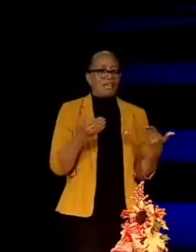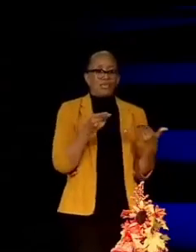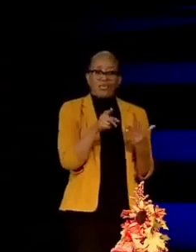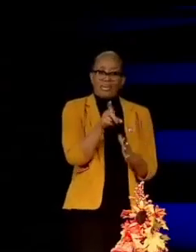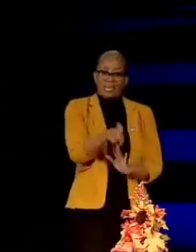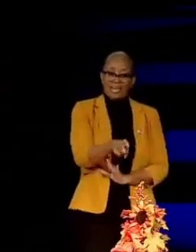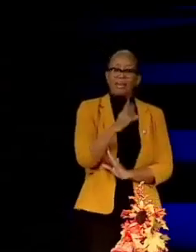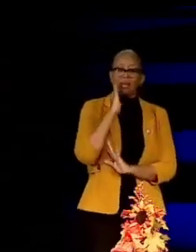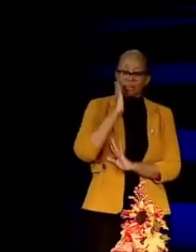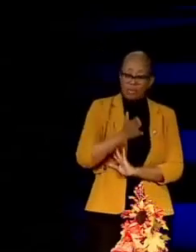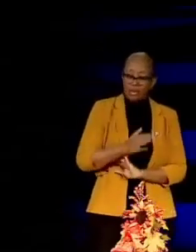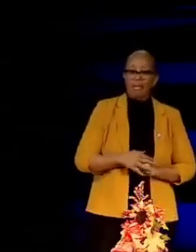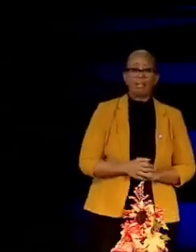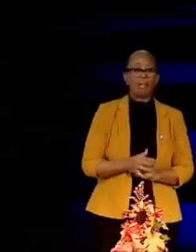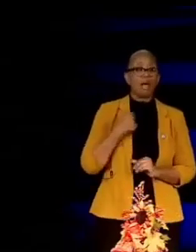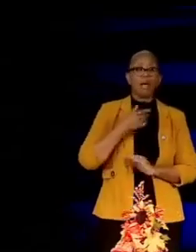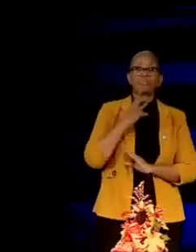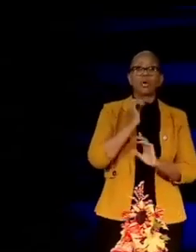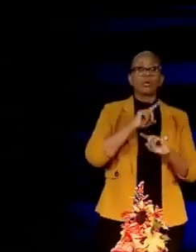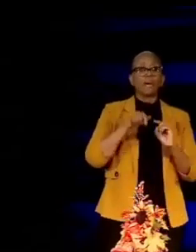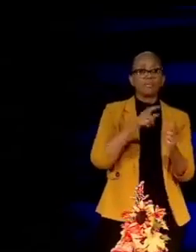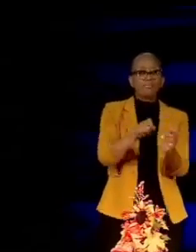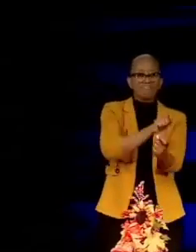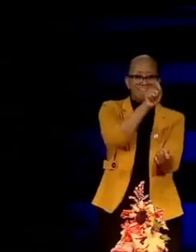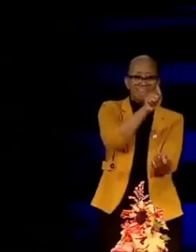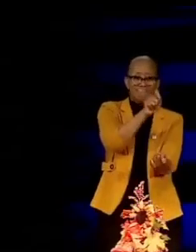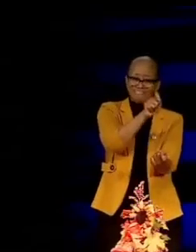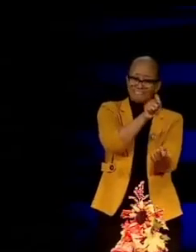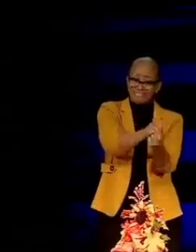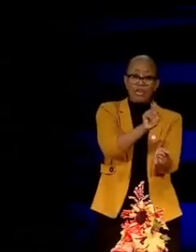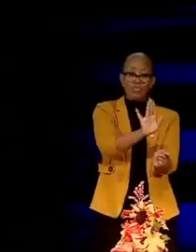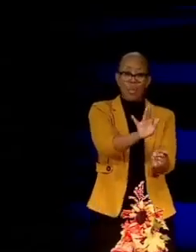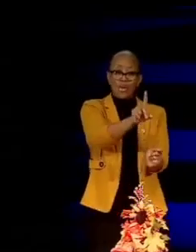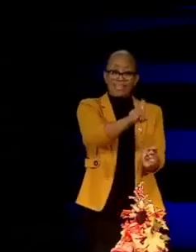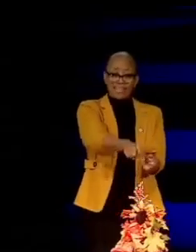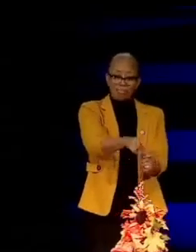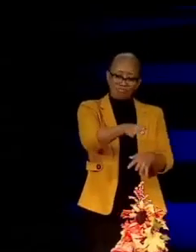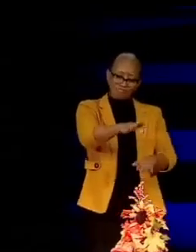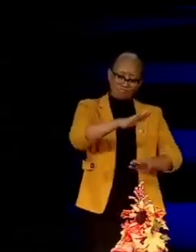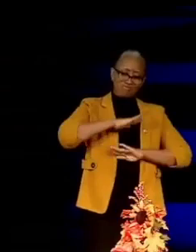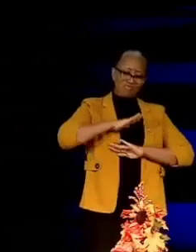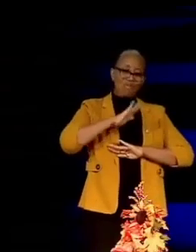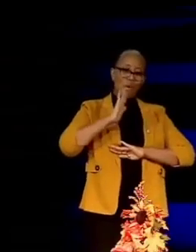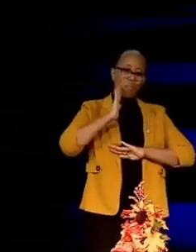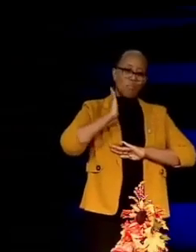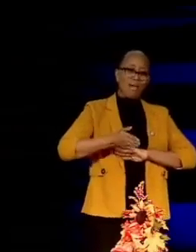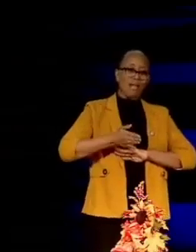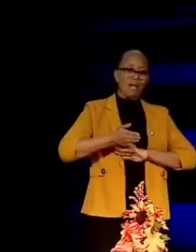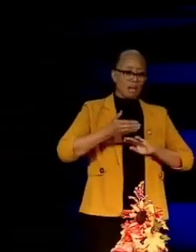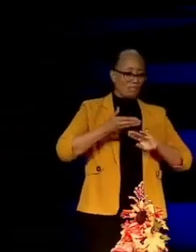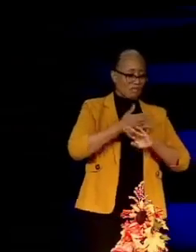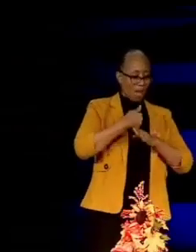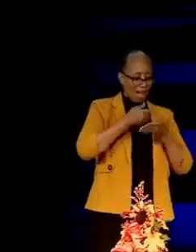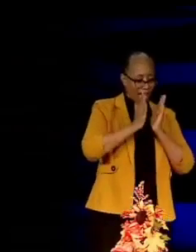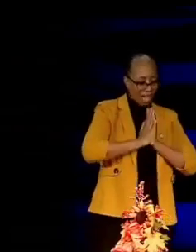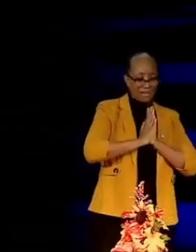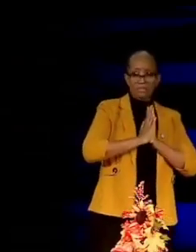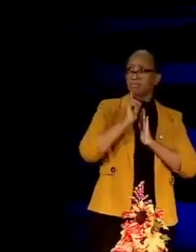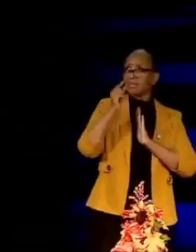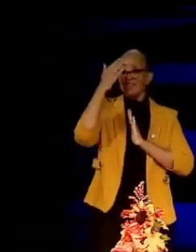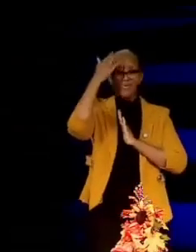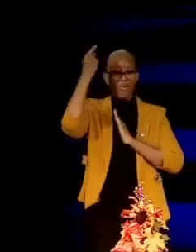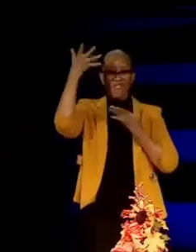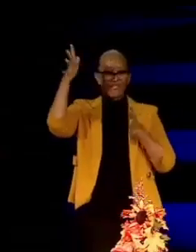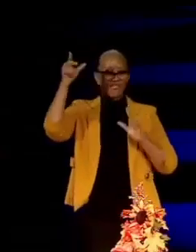we need. I'm talking about exactly what we need before we even ask. Y'all ain't saying nothing.